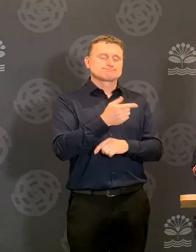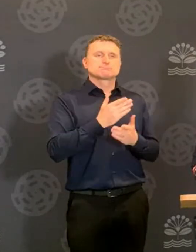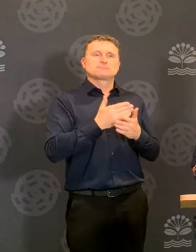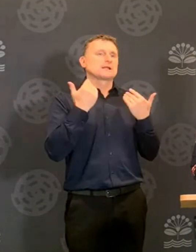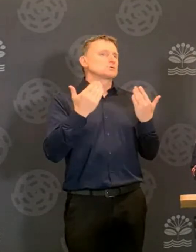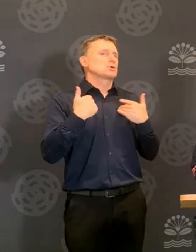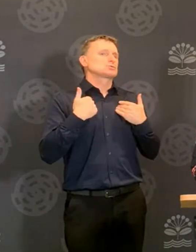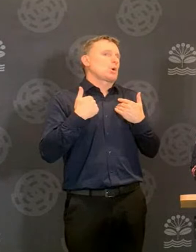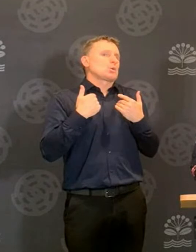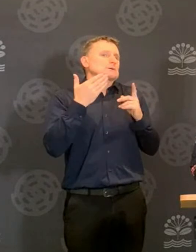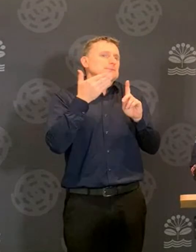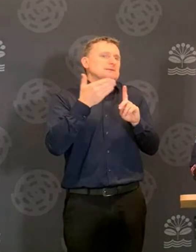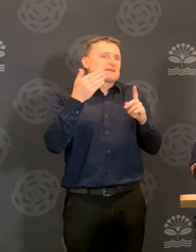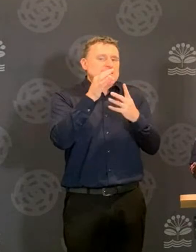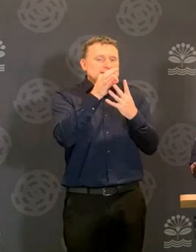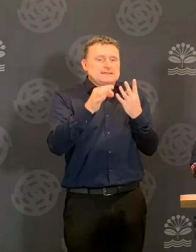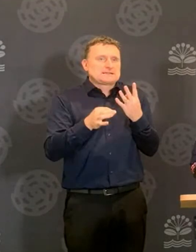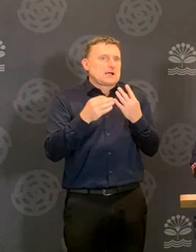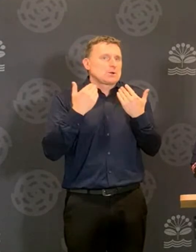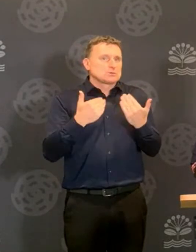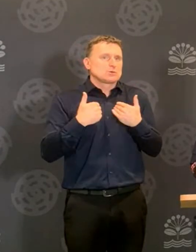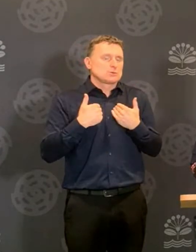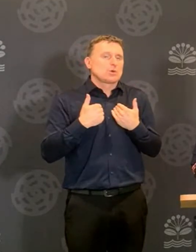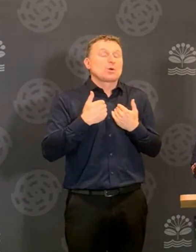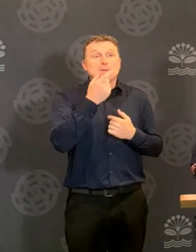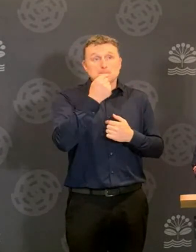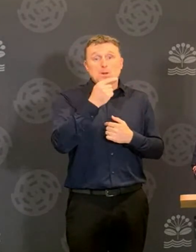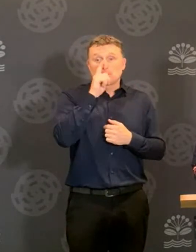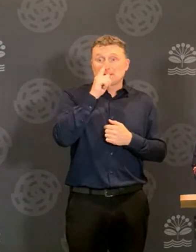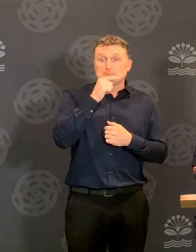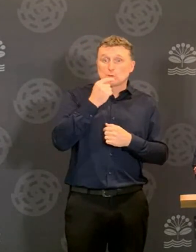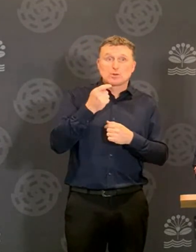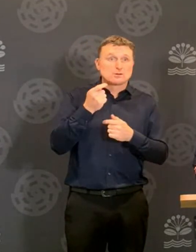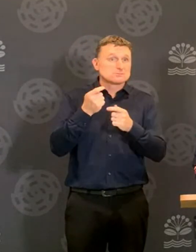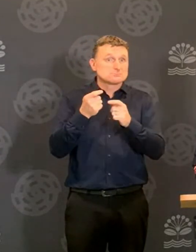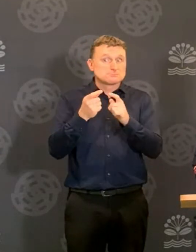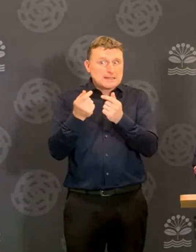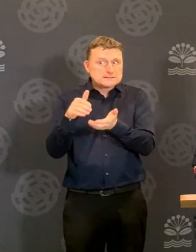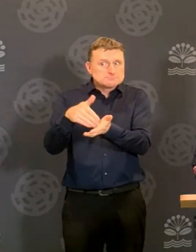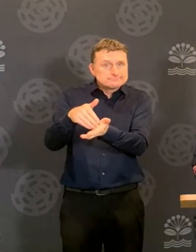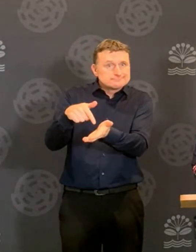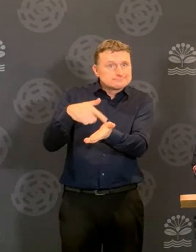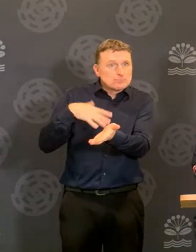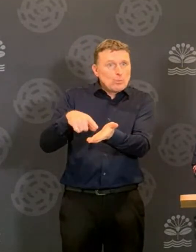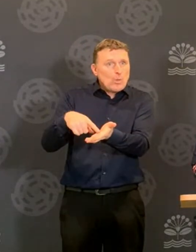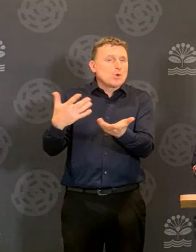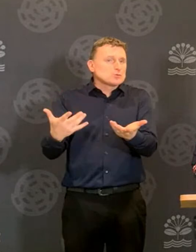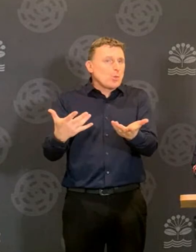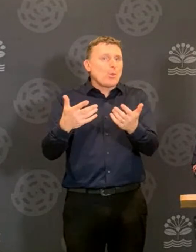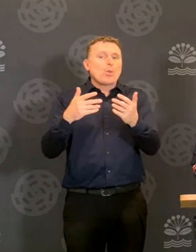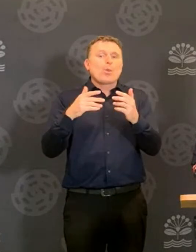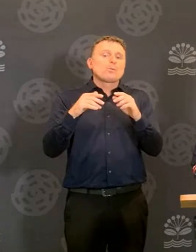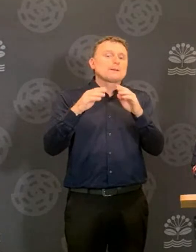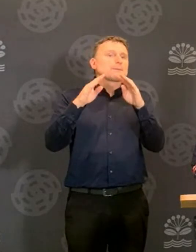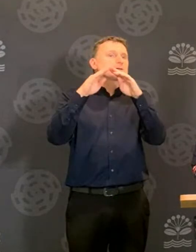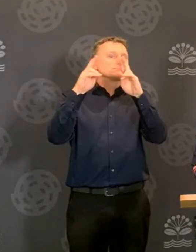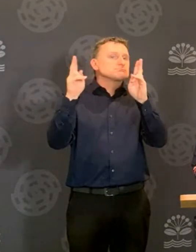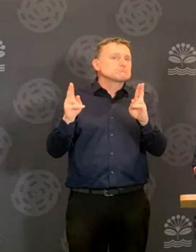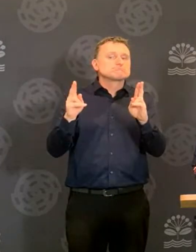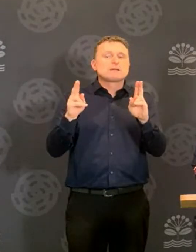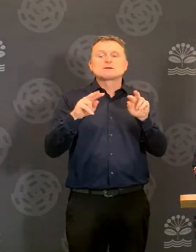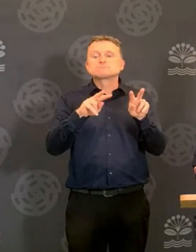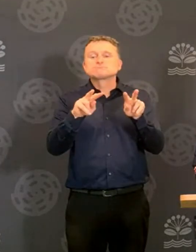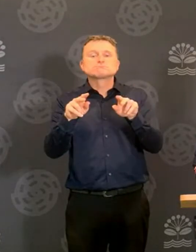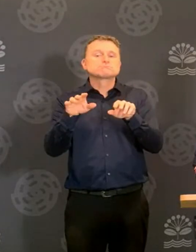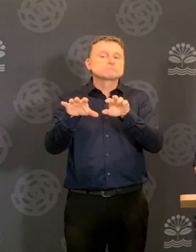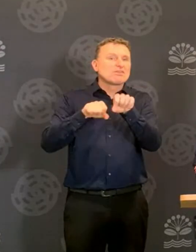but that is one of the things that's a possibility. Equally, just scoping properties, those sorts of things. How many reports? I